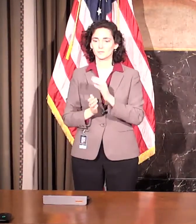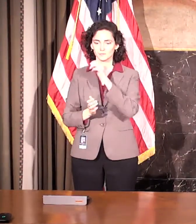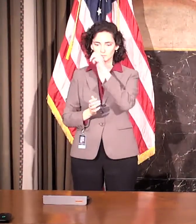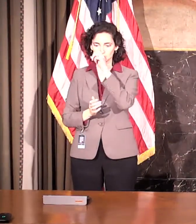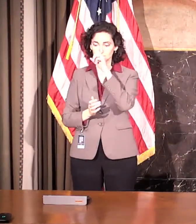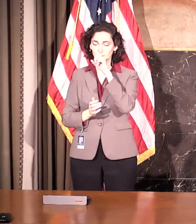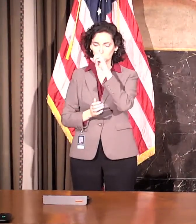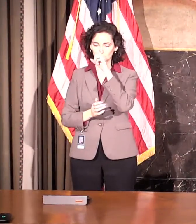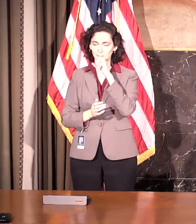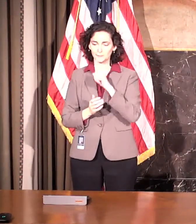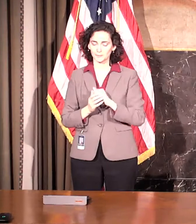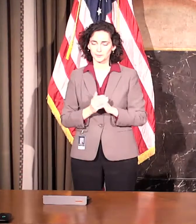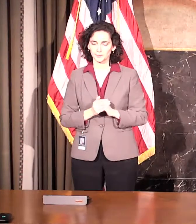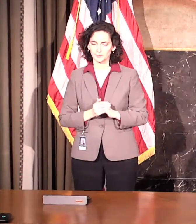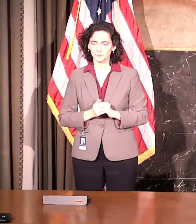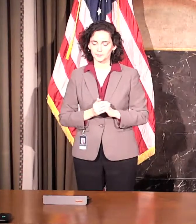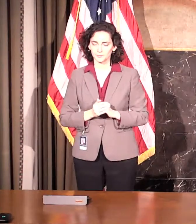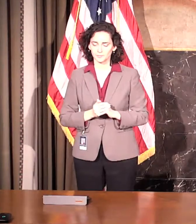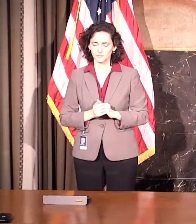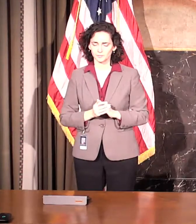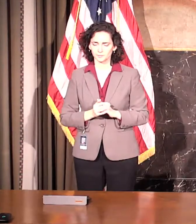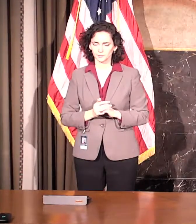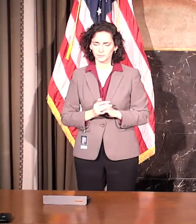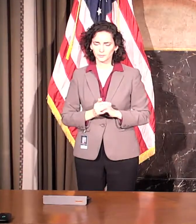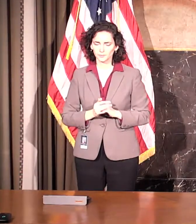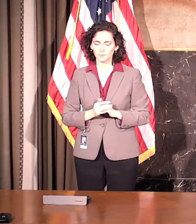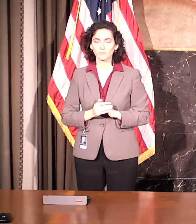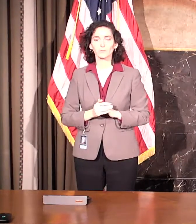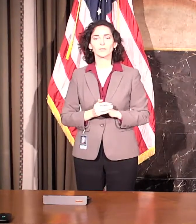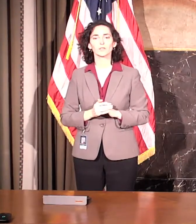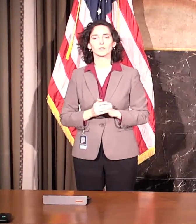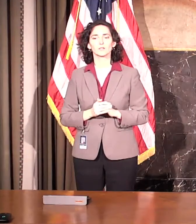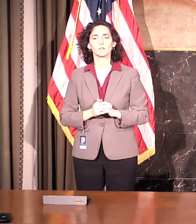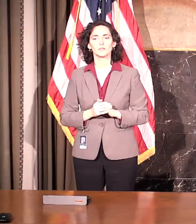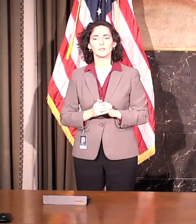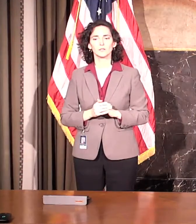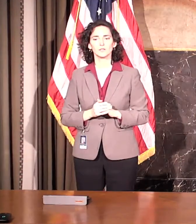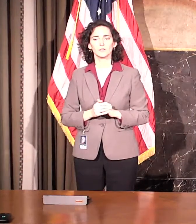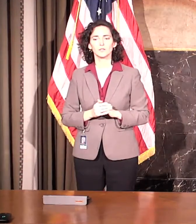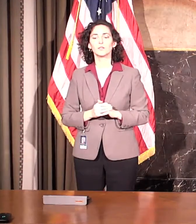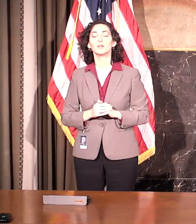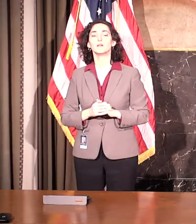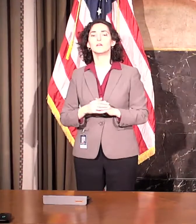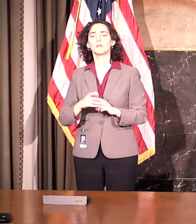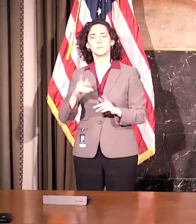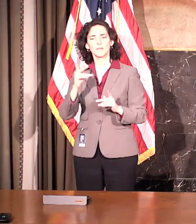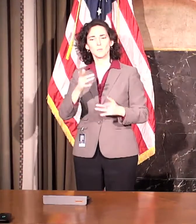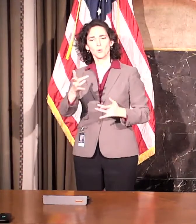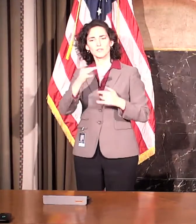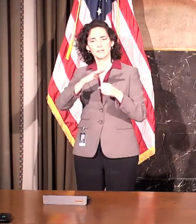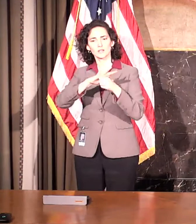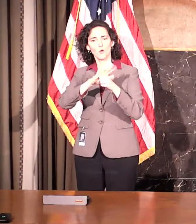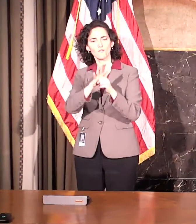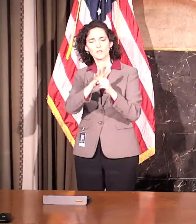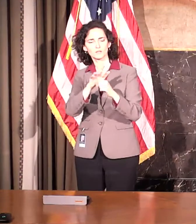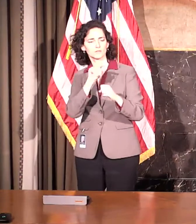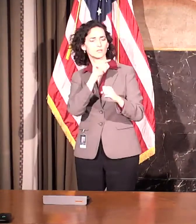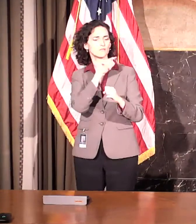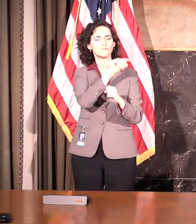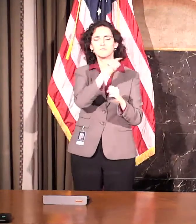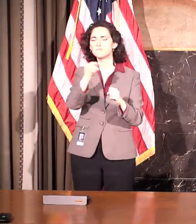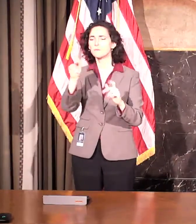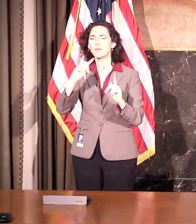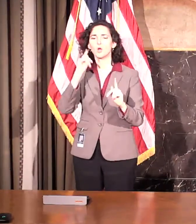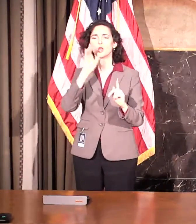been relatively stable in terms of what it looks like across the state of Louisiana. It looks like the rest